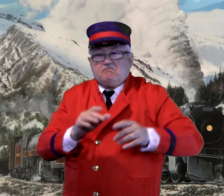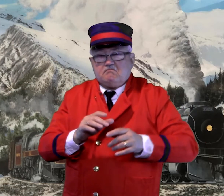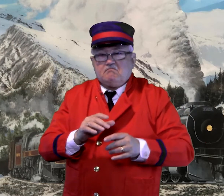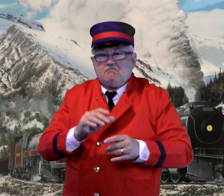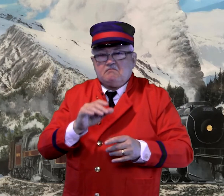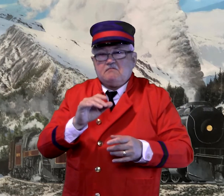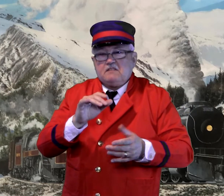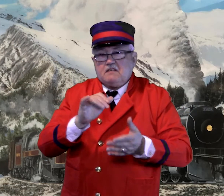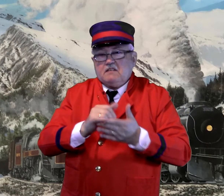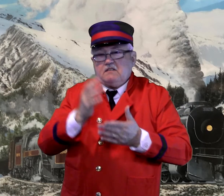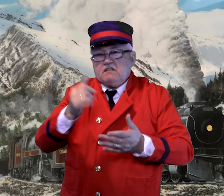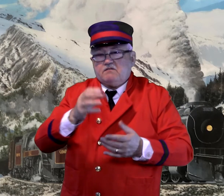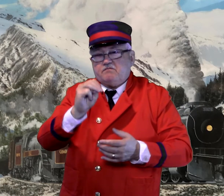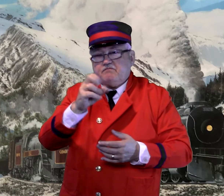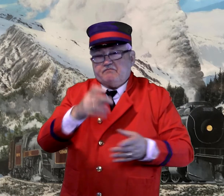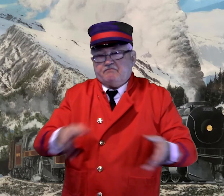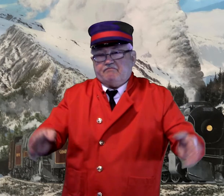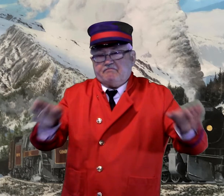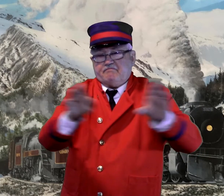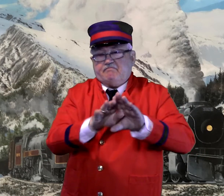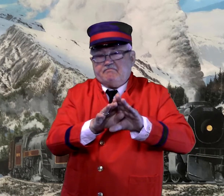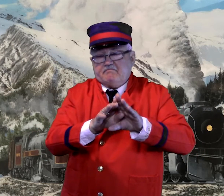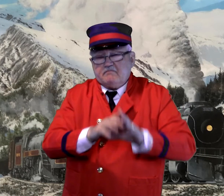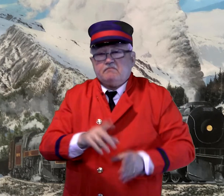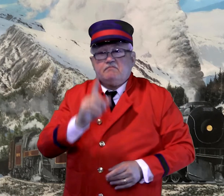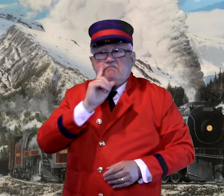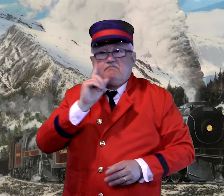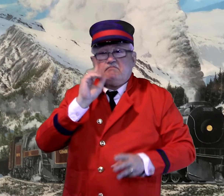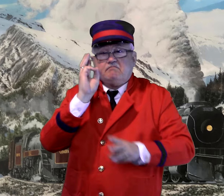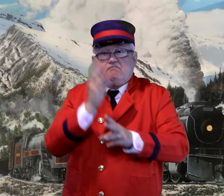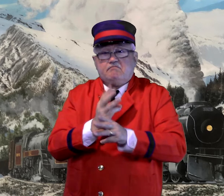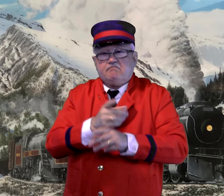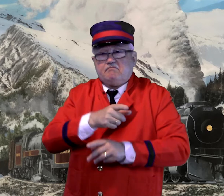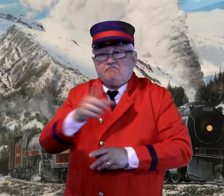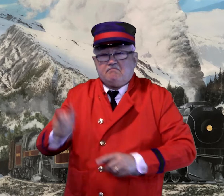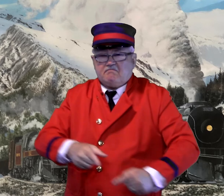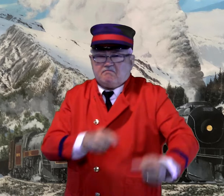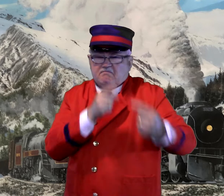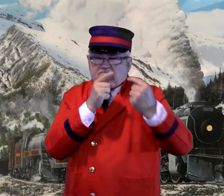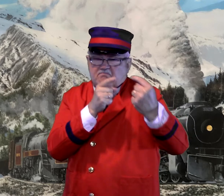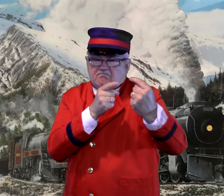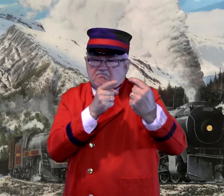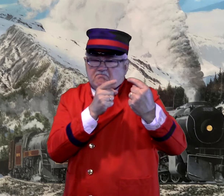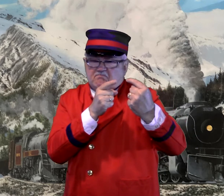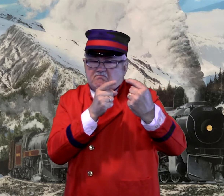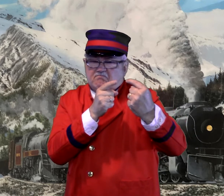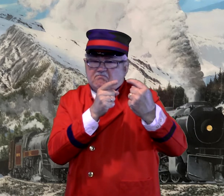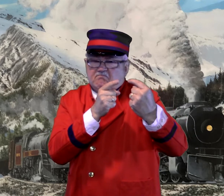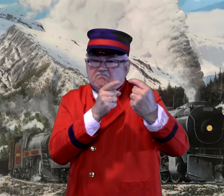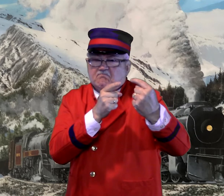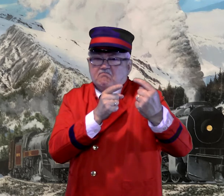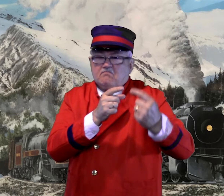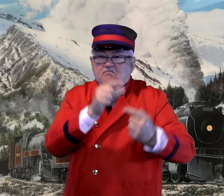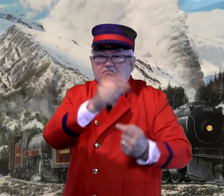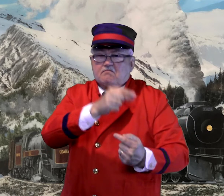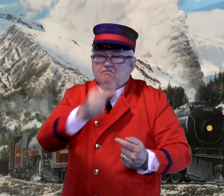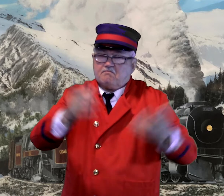So the Manitoba School for the Deaf was essentially commandeered by the Air Force for training purposes, and the school was closed. Members of the local deaf